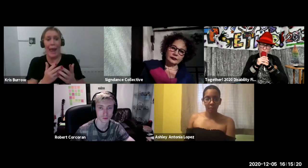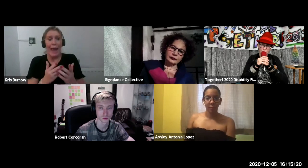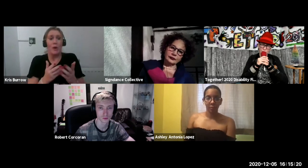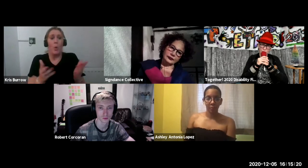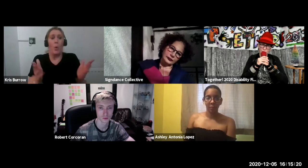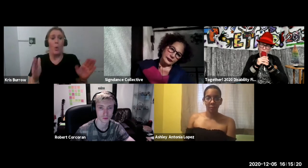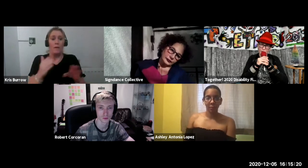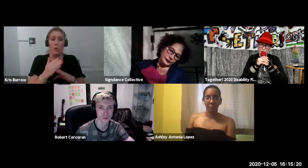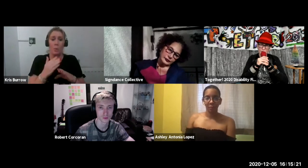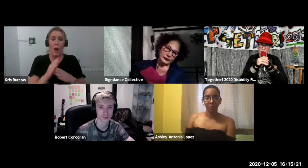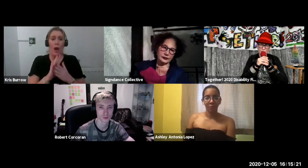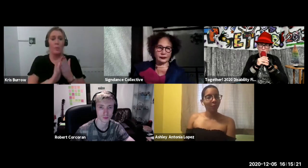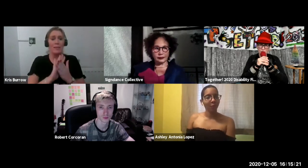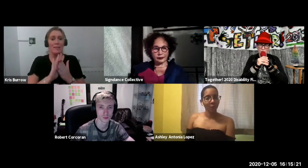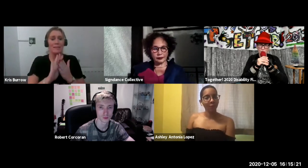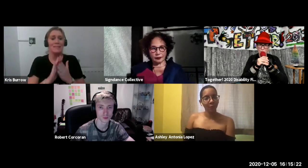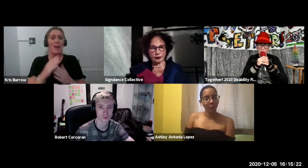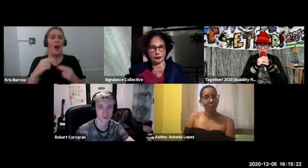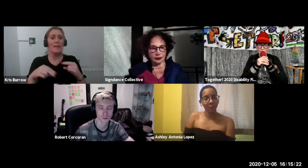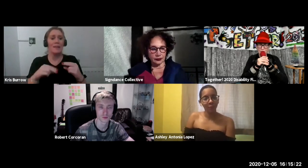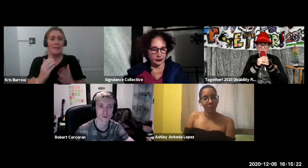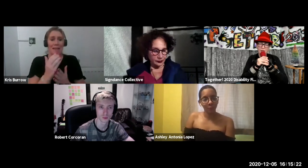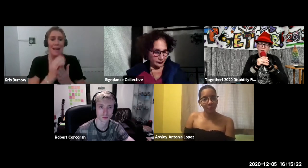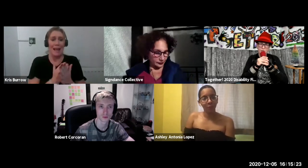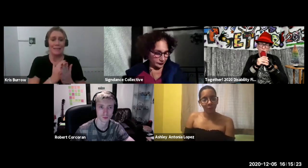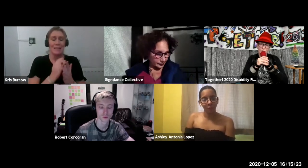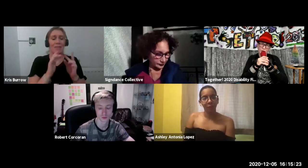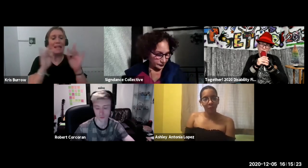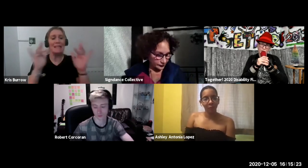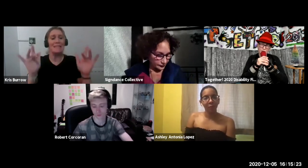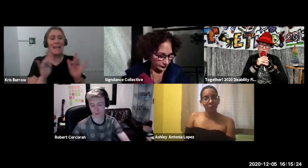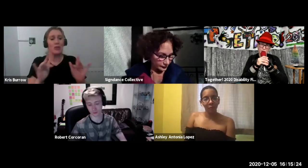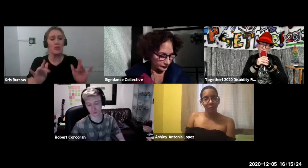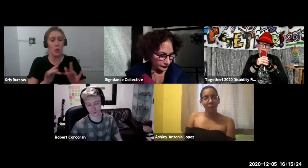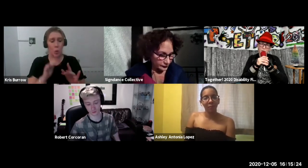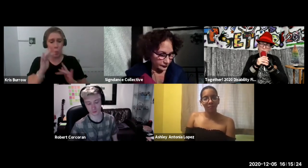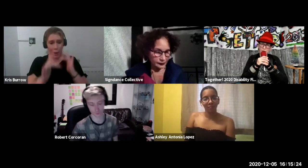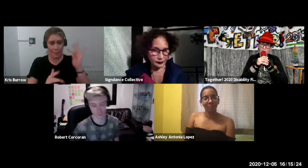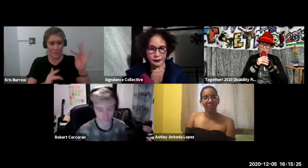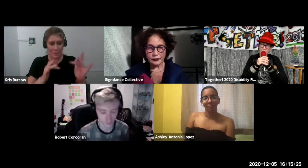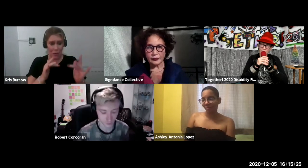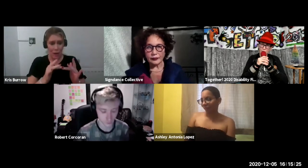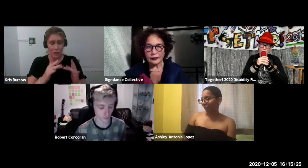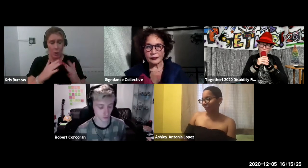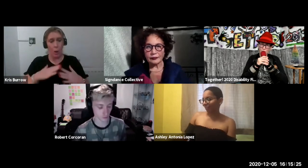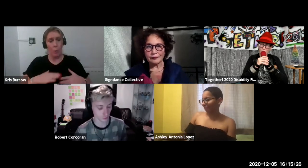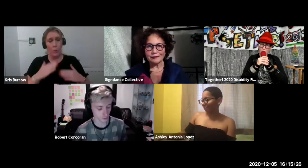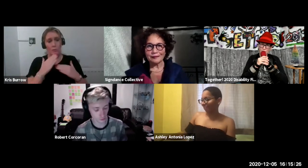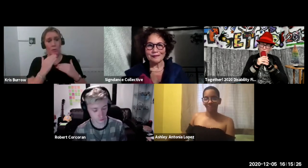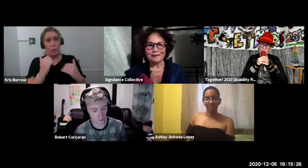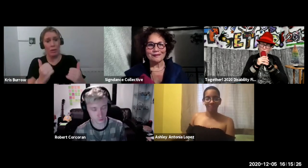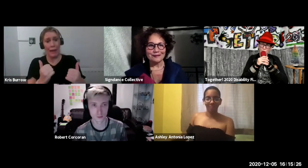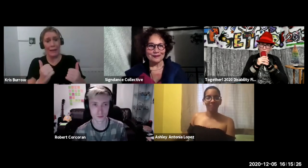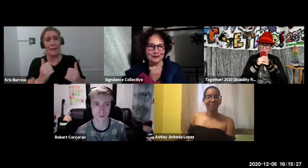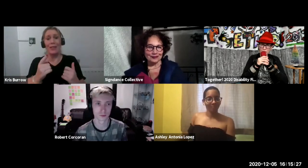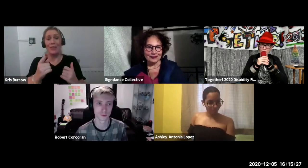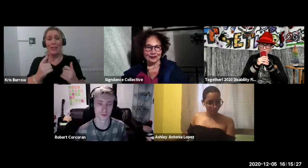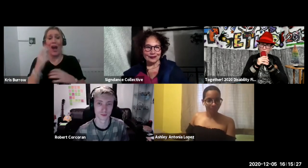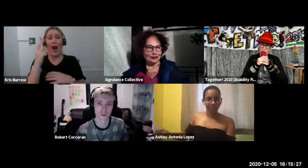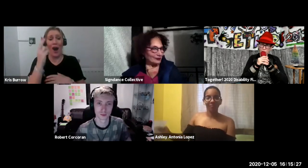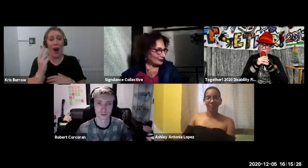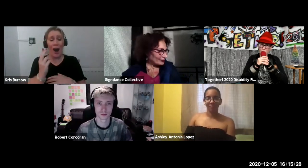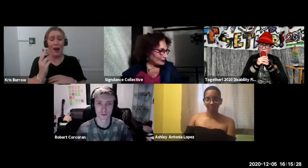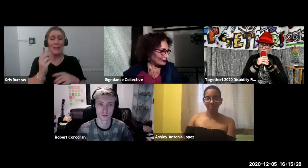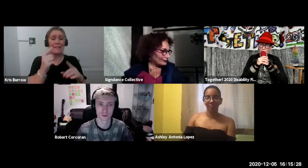wonderful Signdance Collective International website. So I'd like to say a big thank you to Arts Council